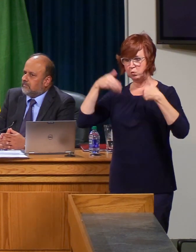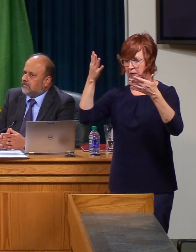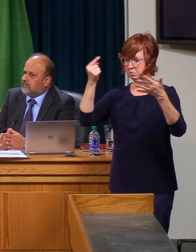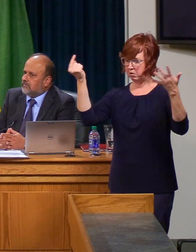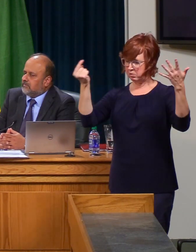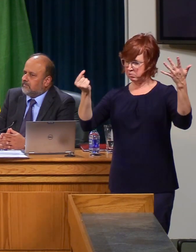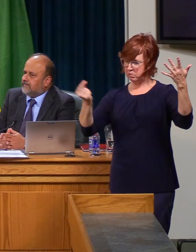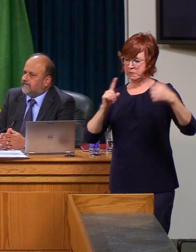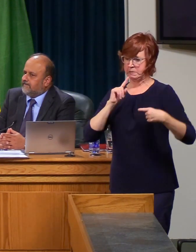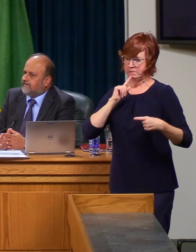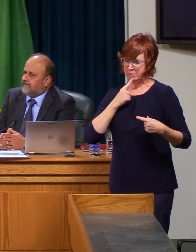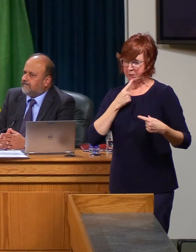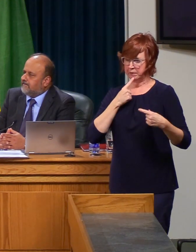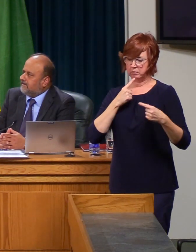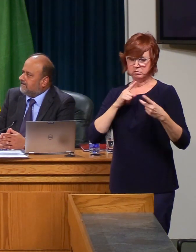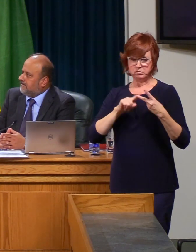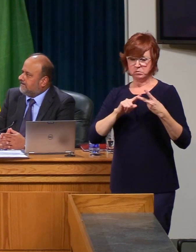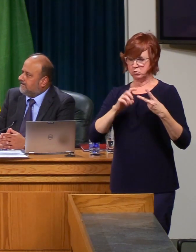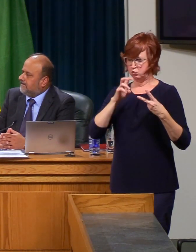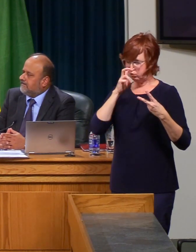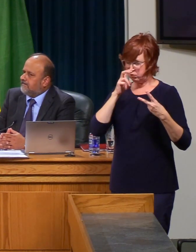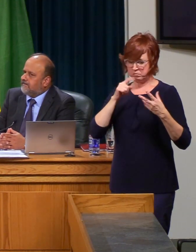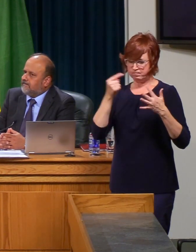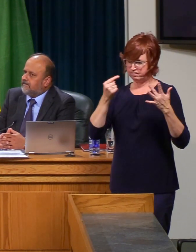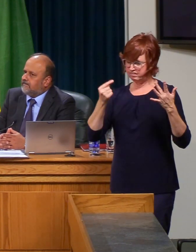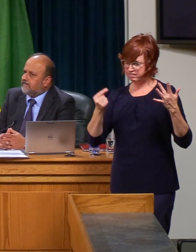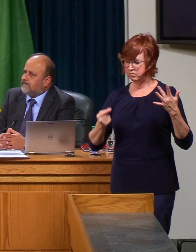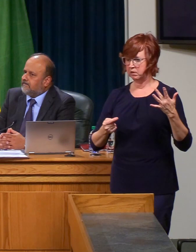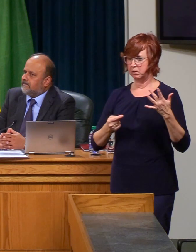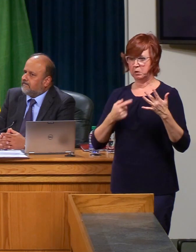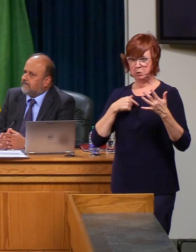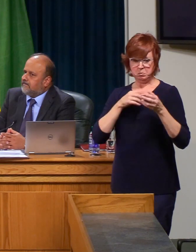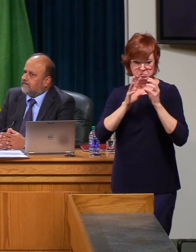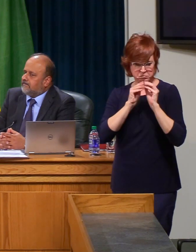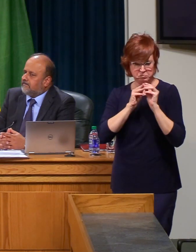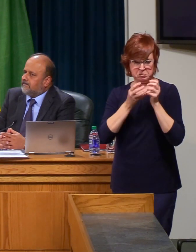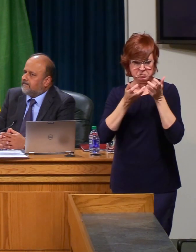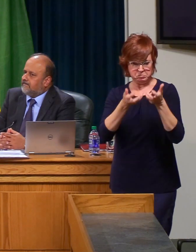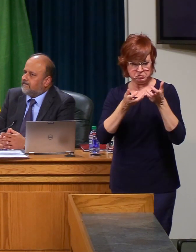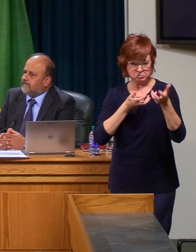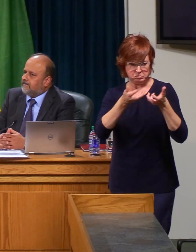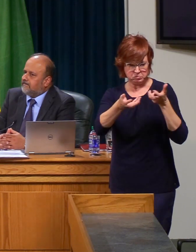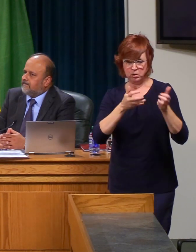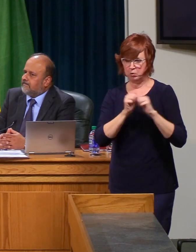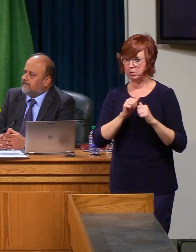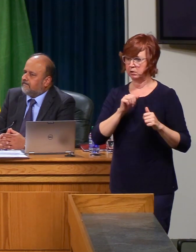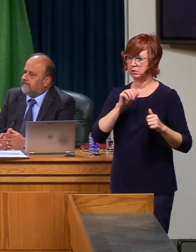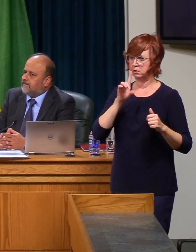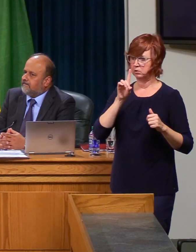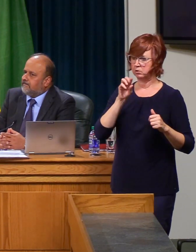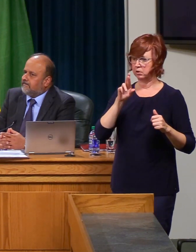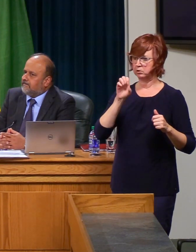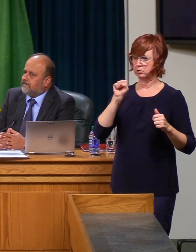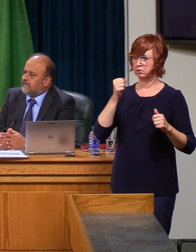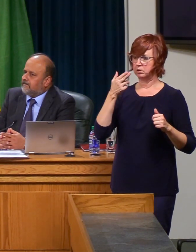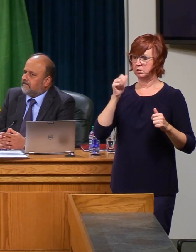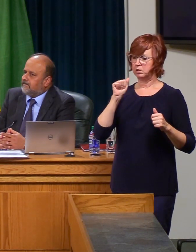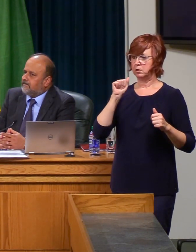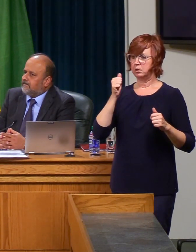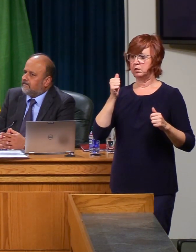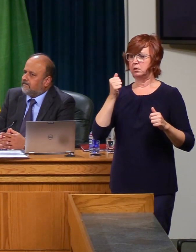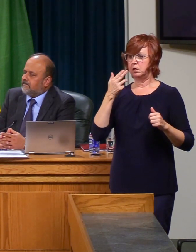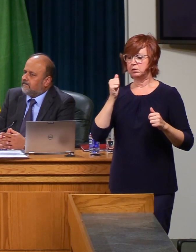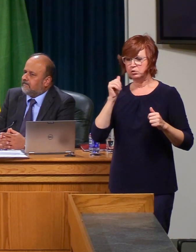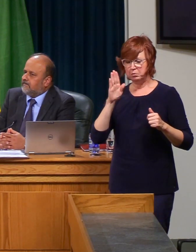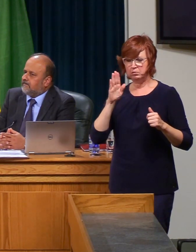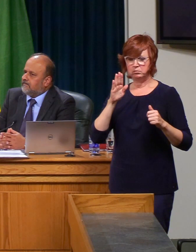recommendations, some very serious decisions in consultation with Dr. Shahab, our Chief Medical Officer, and we'll continue to make those in the